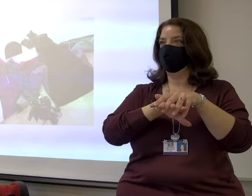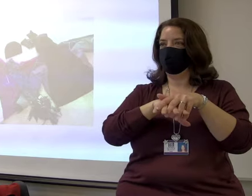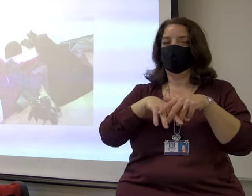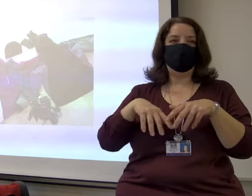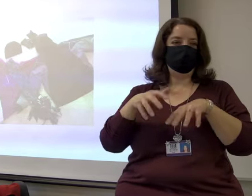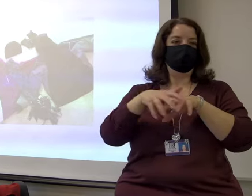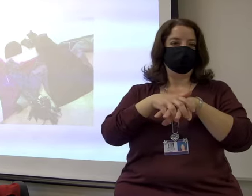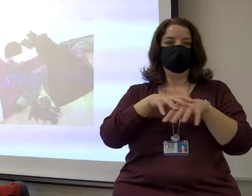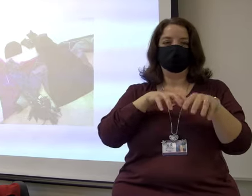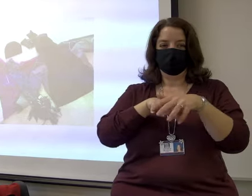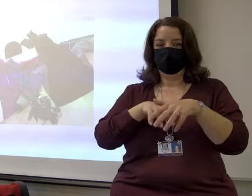right?